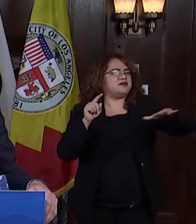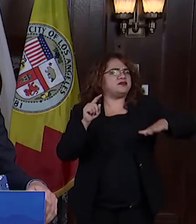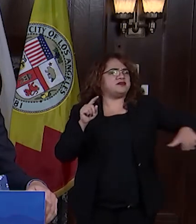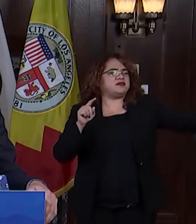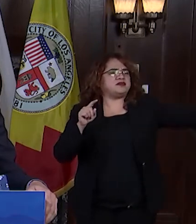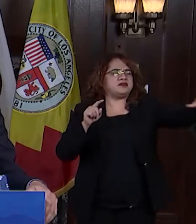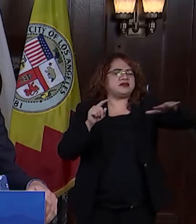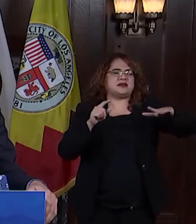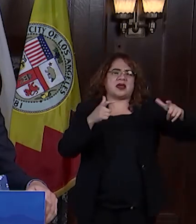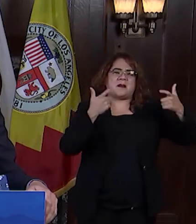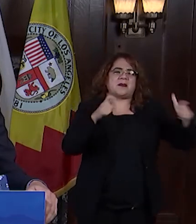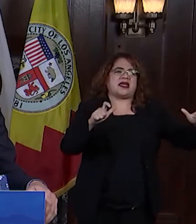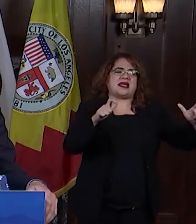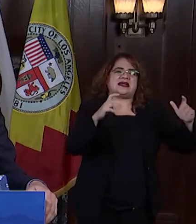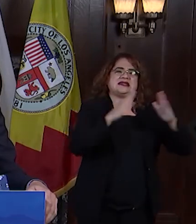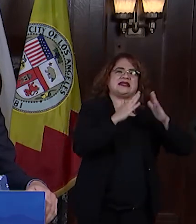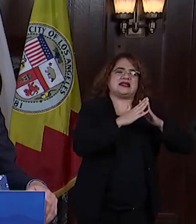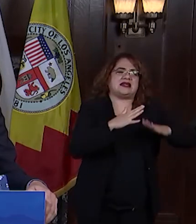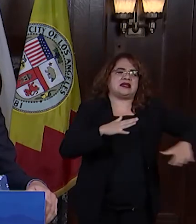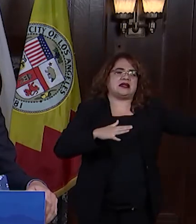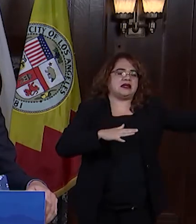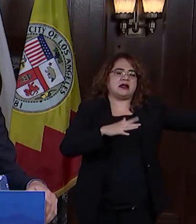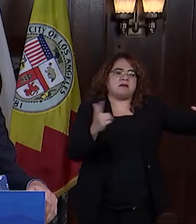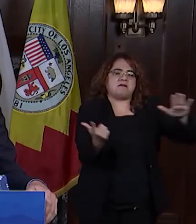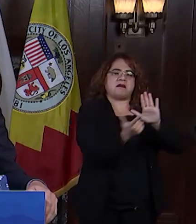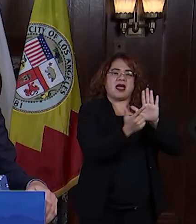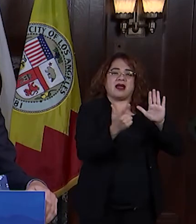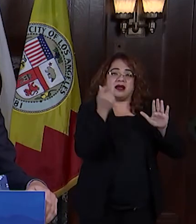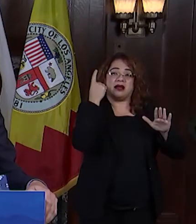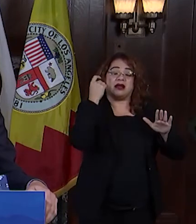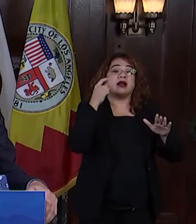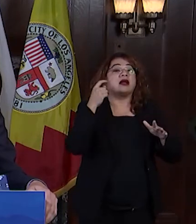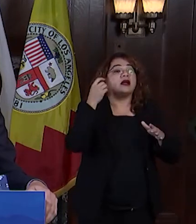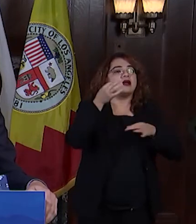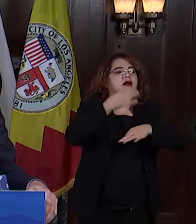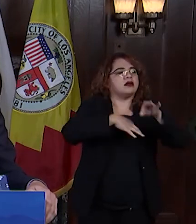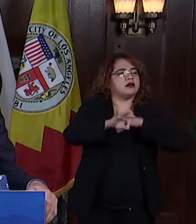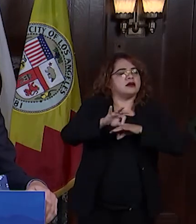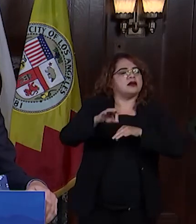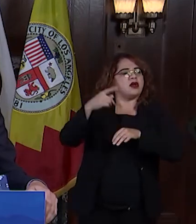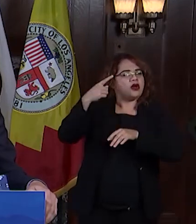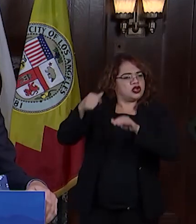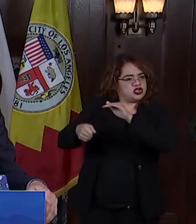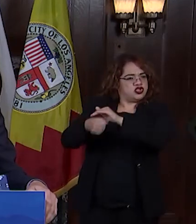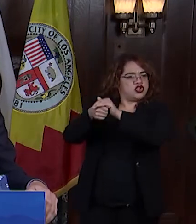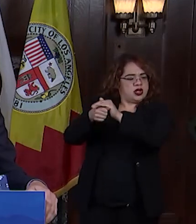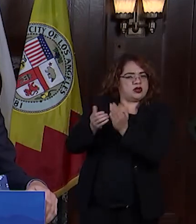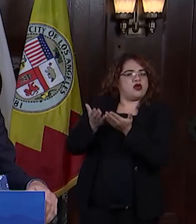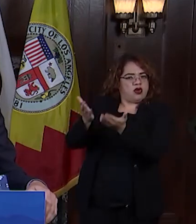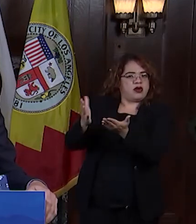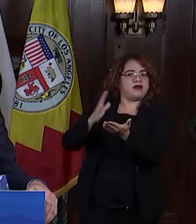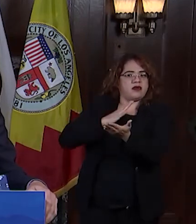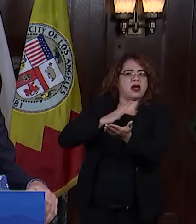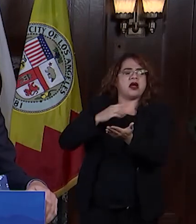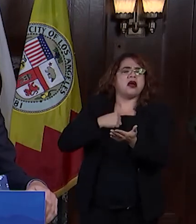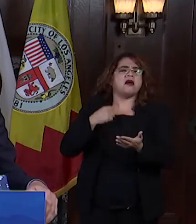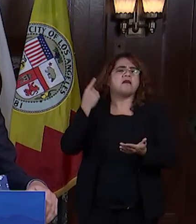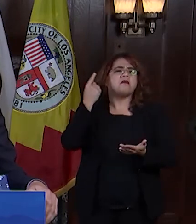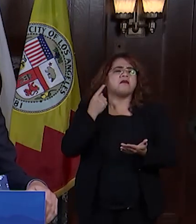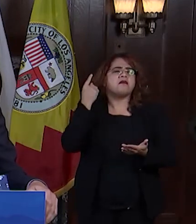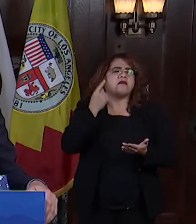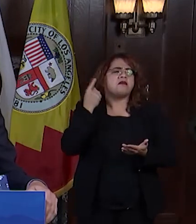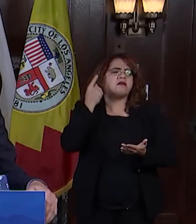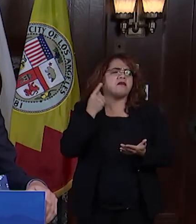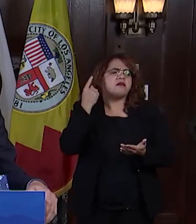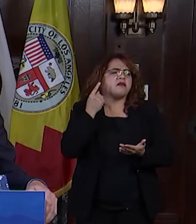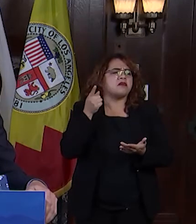been before. That would be contingent on an offer of shelter. I'm curious, I know you've been very engaged on this issue, what you sort